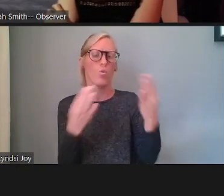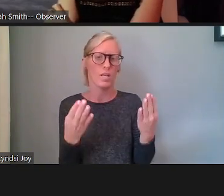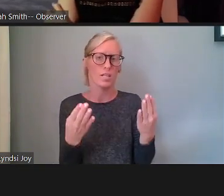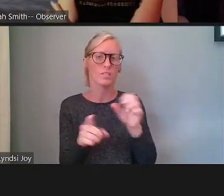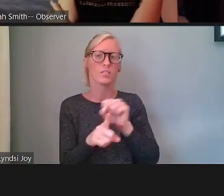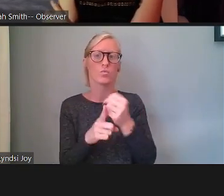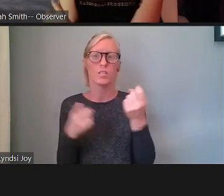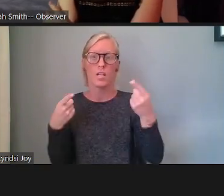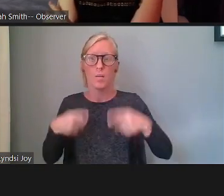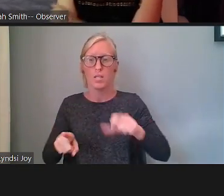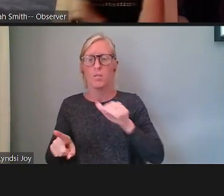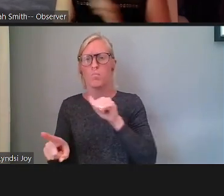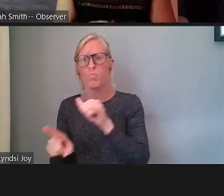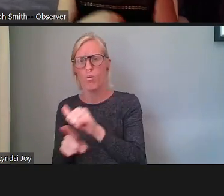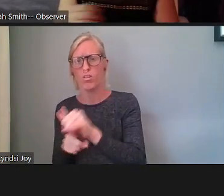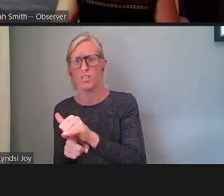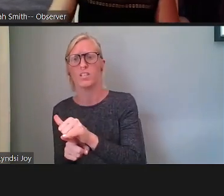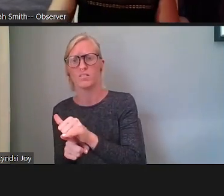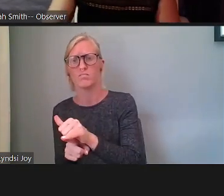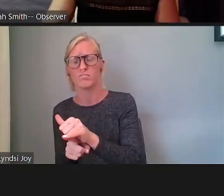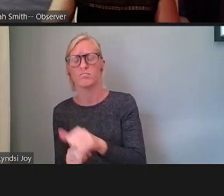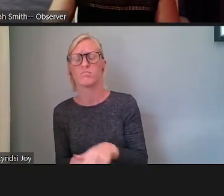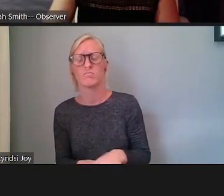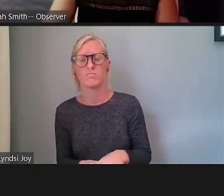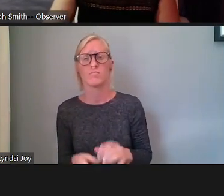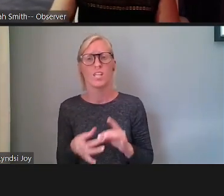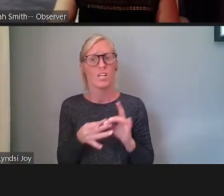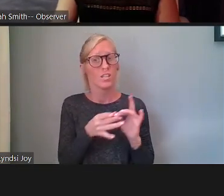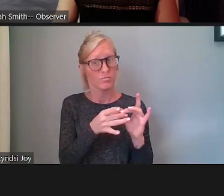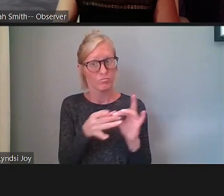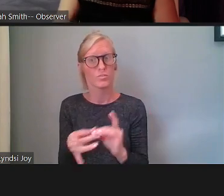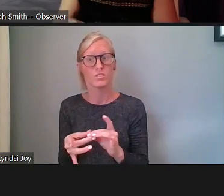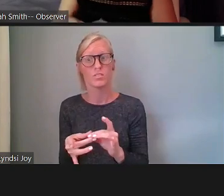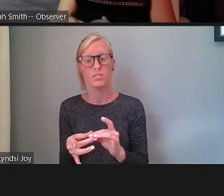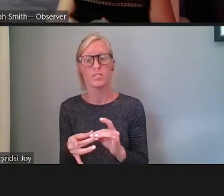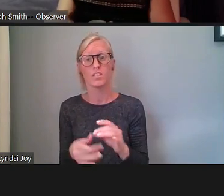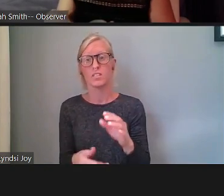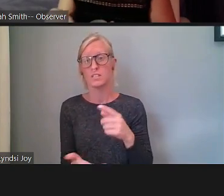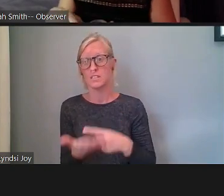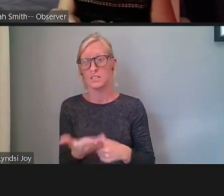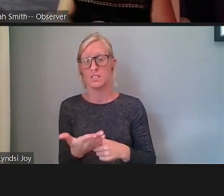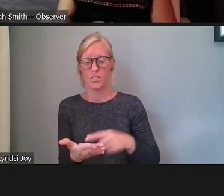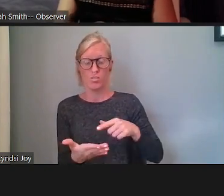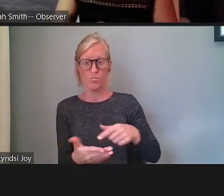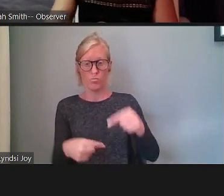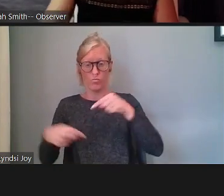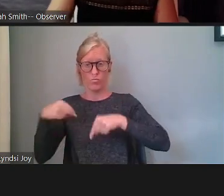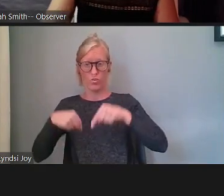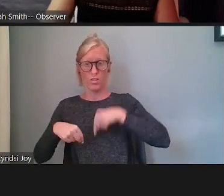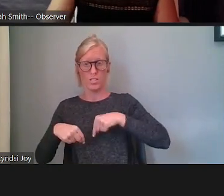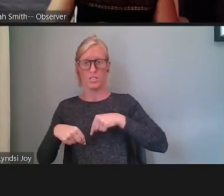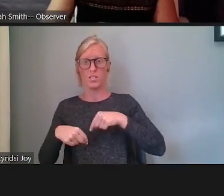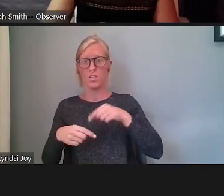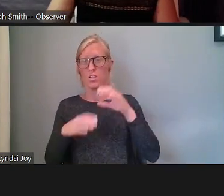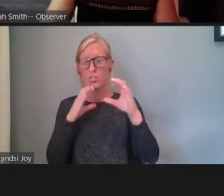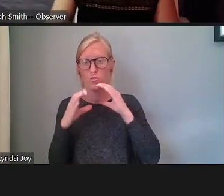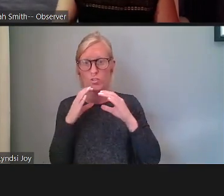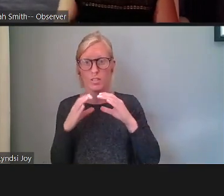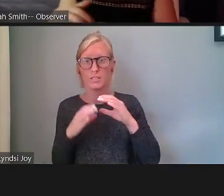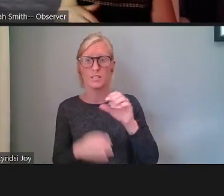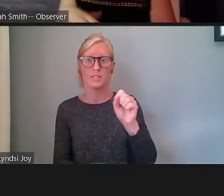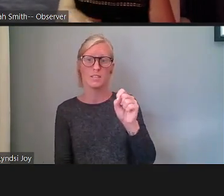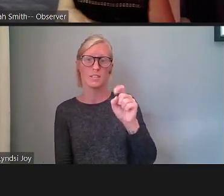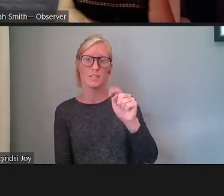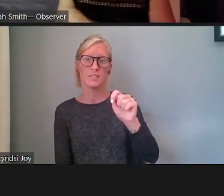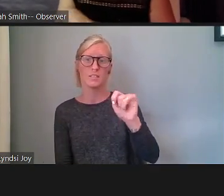really important point, and actually ties into it, what we've been talking about earlier in this conversation, which is around stigma. And stigma